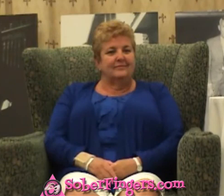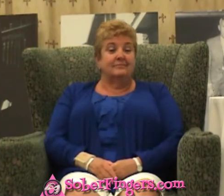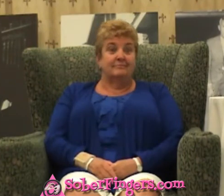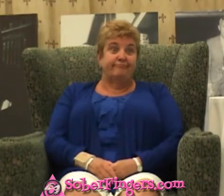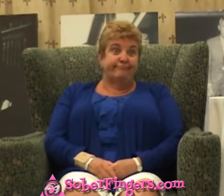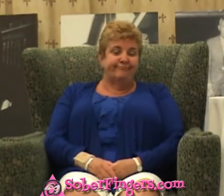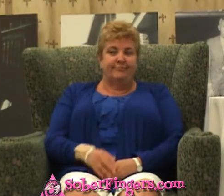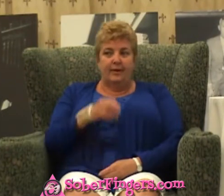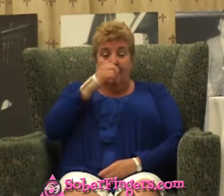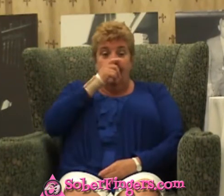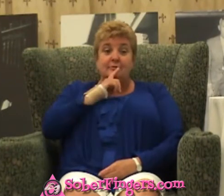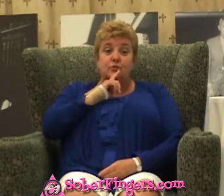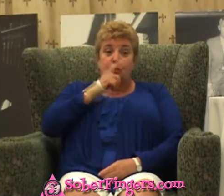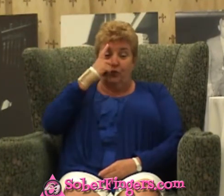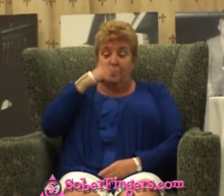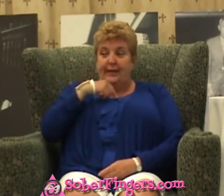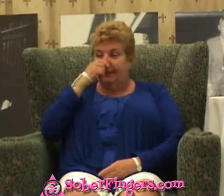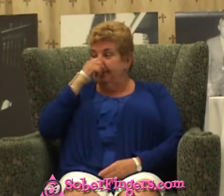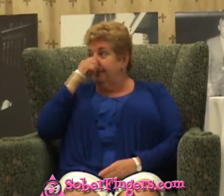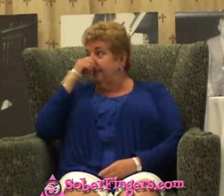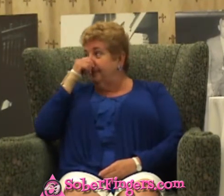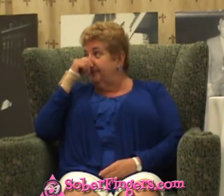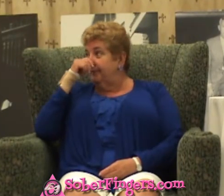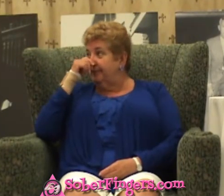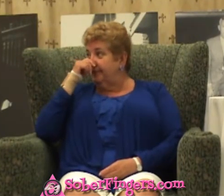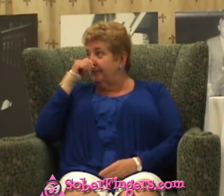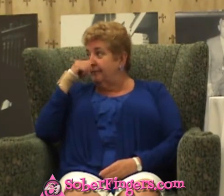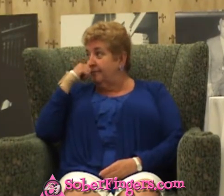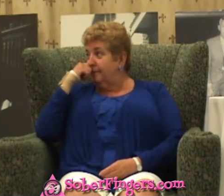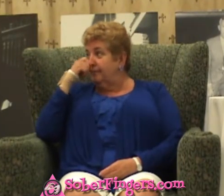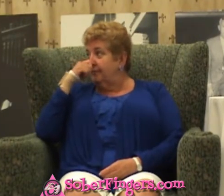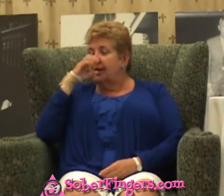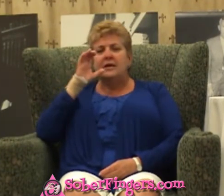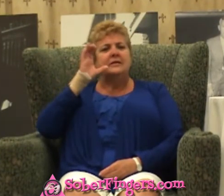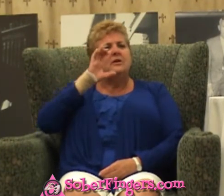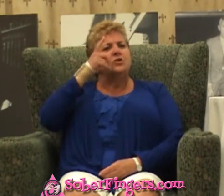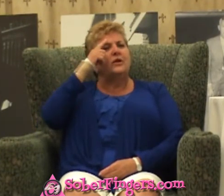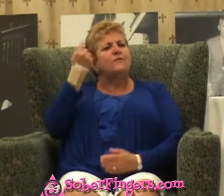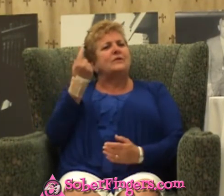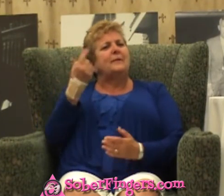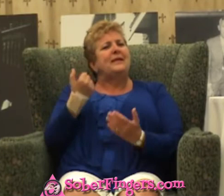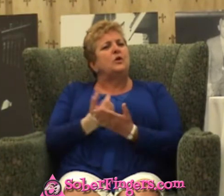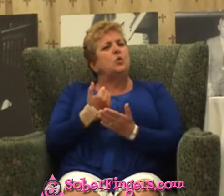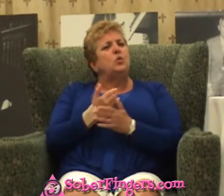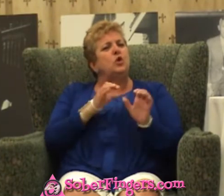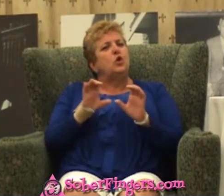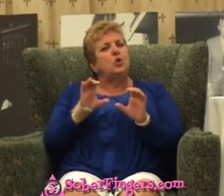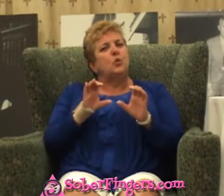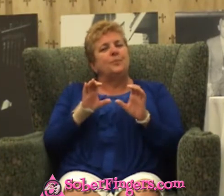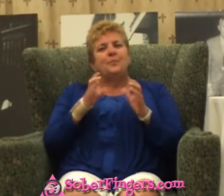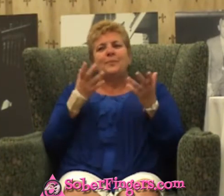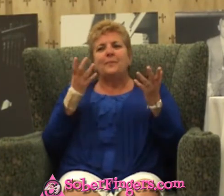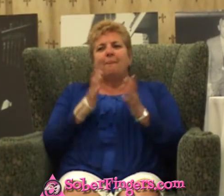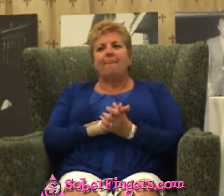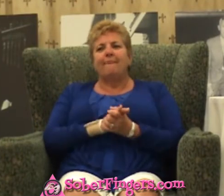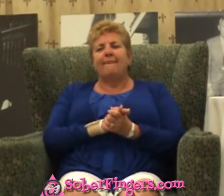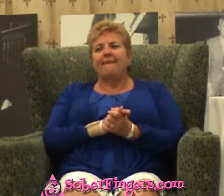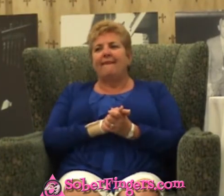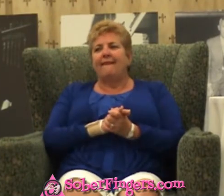And that's true for me. So I'm looking for something new to do, and in the meantime, you know, I don't know, I'm restless, irritable, and